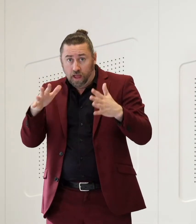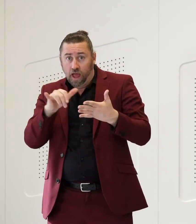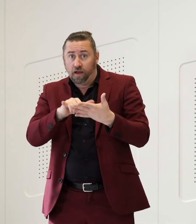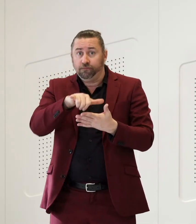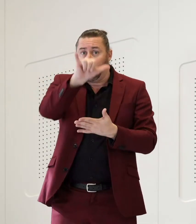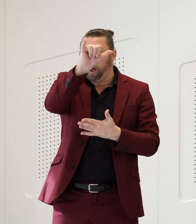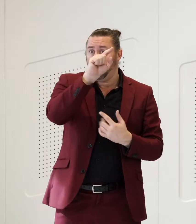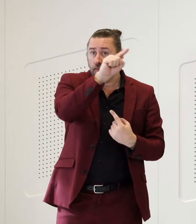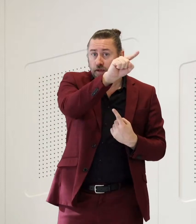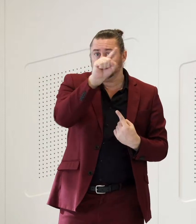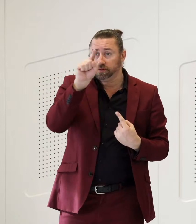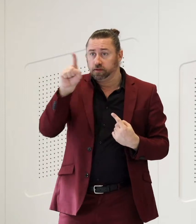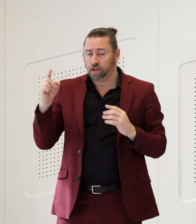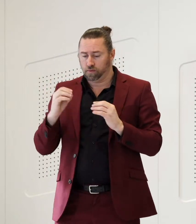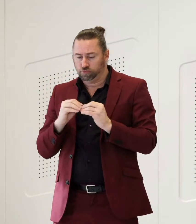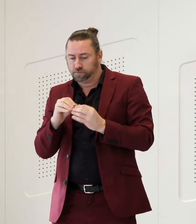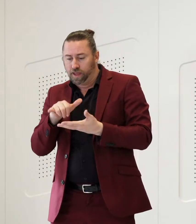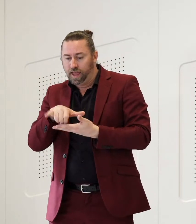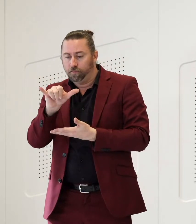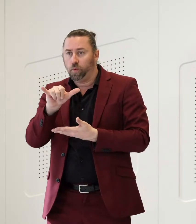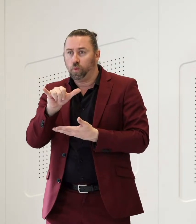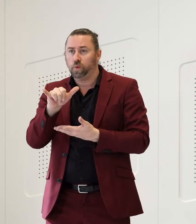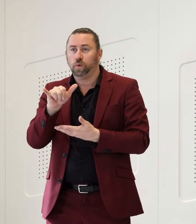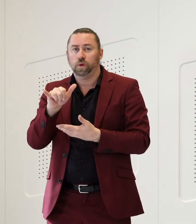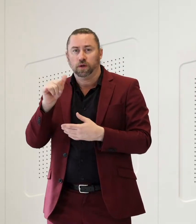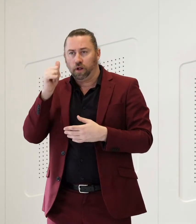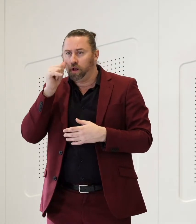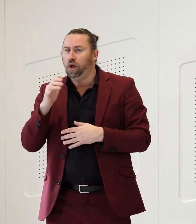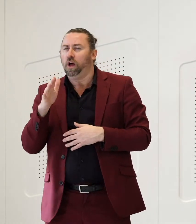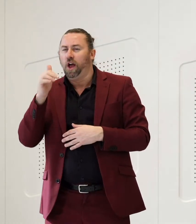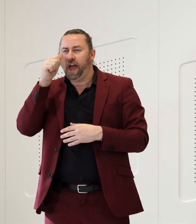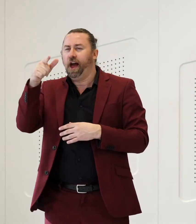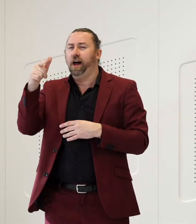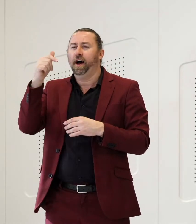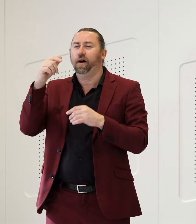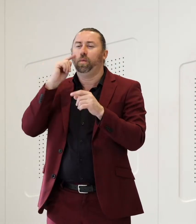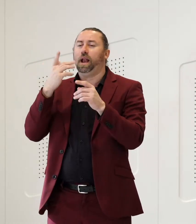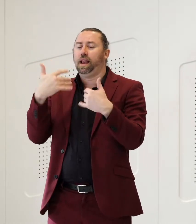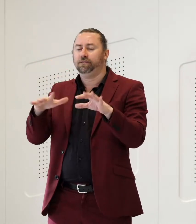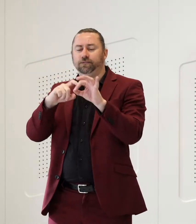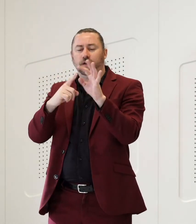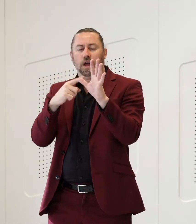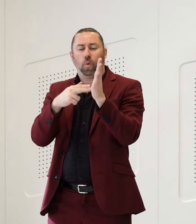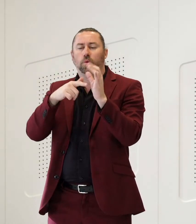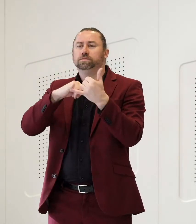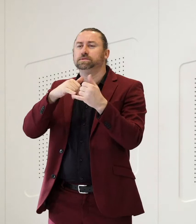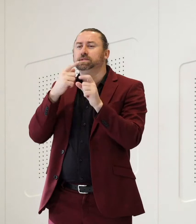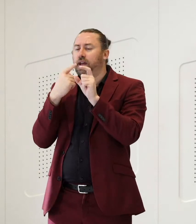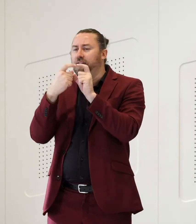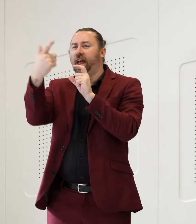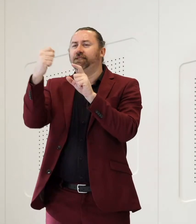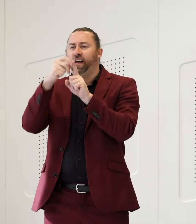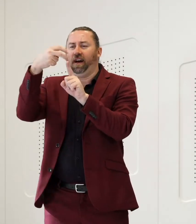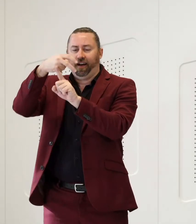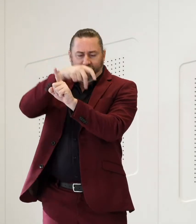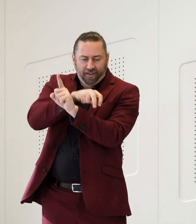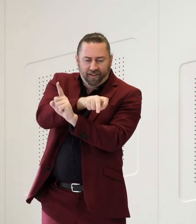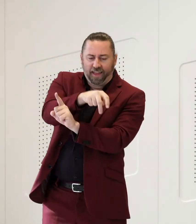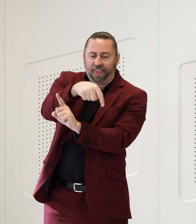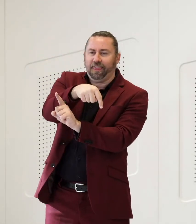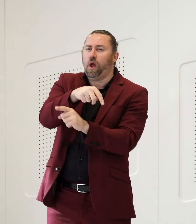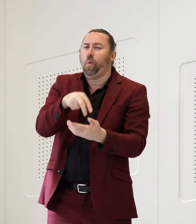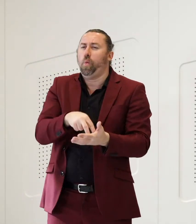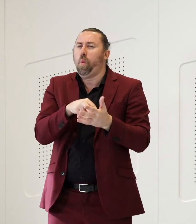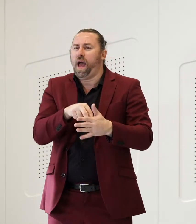those areas, Brisbane Airport, it's that bottom area that most of these flights leave from, could you please